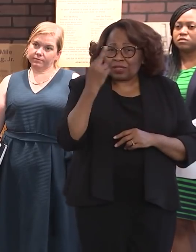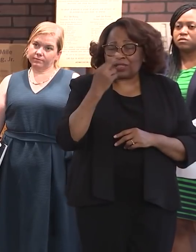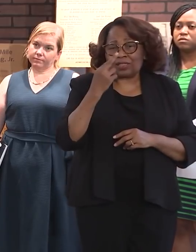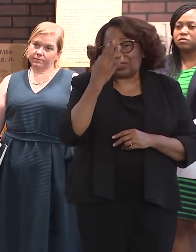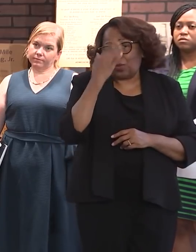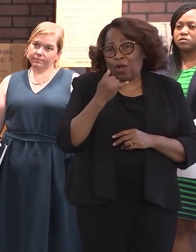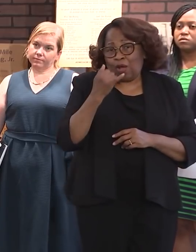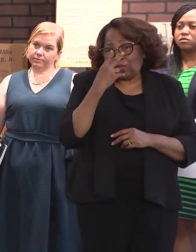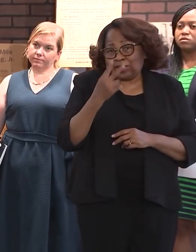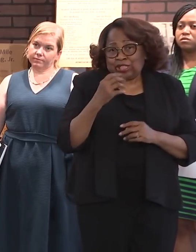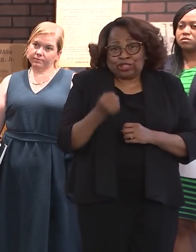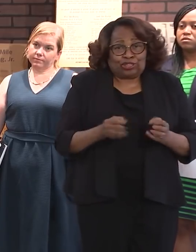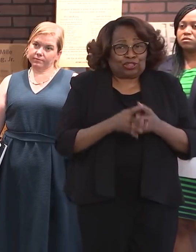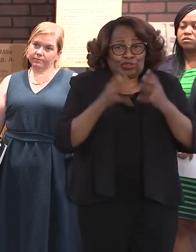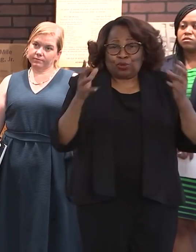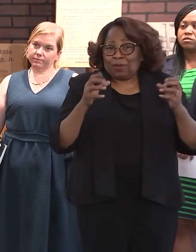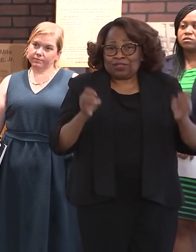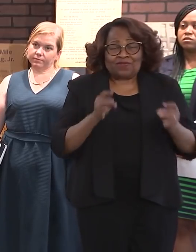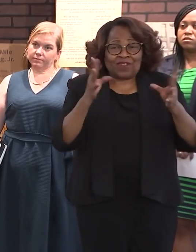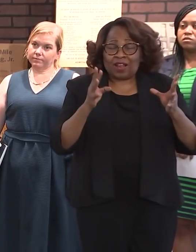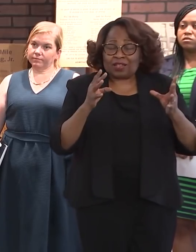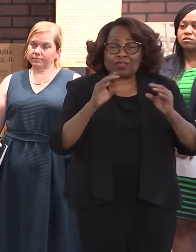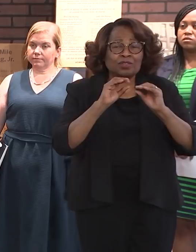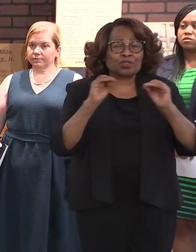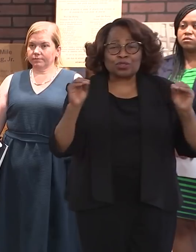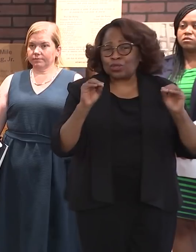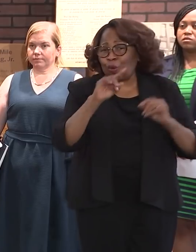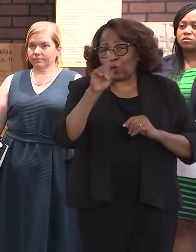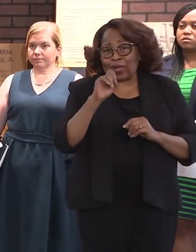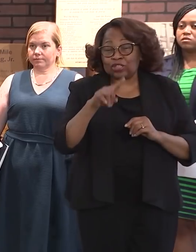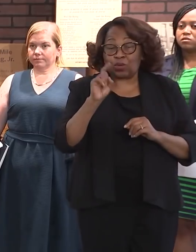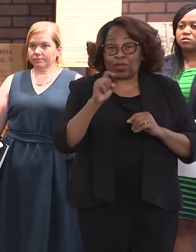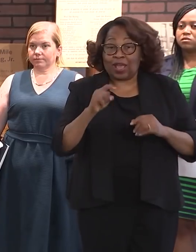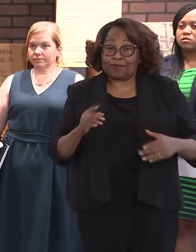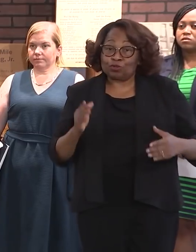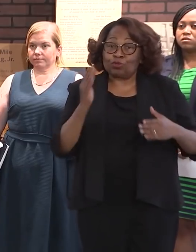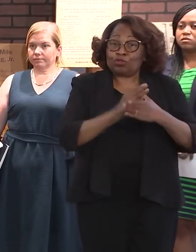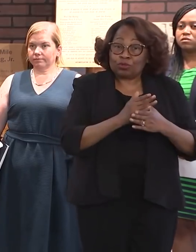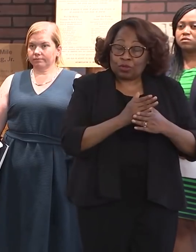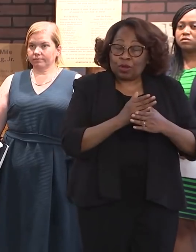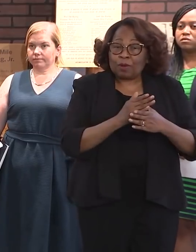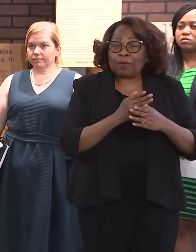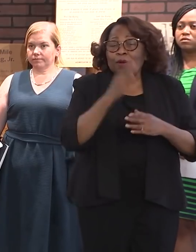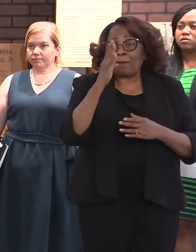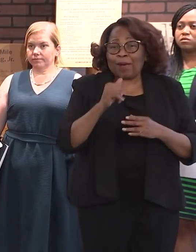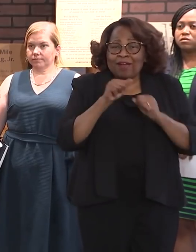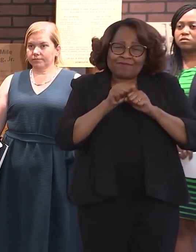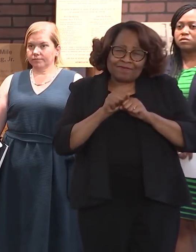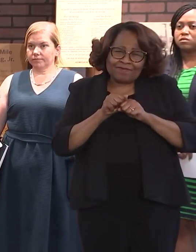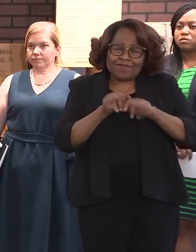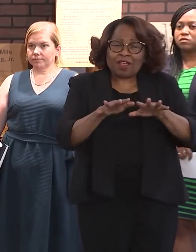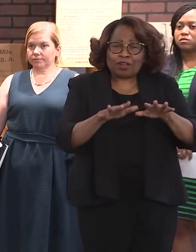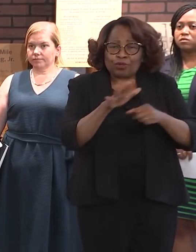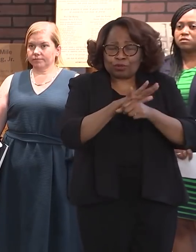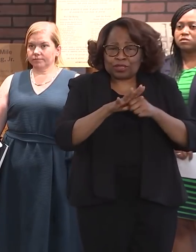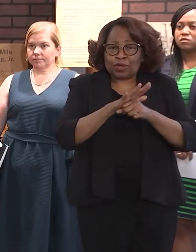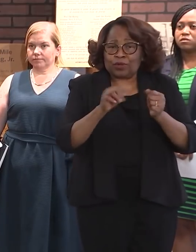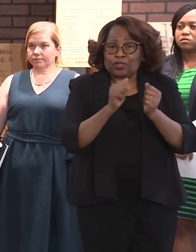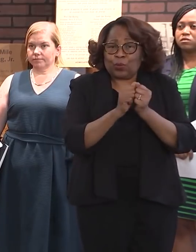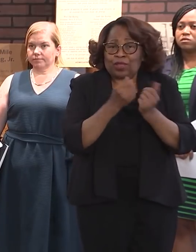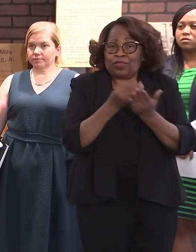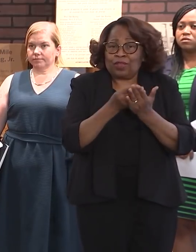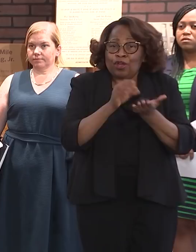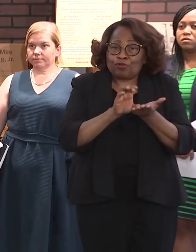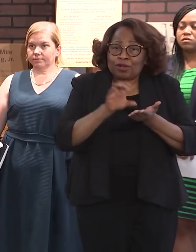that we're seeing. There's no question about it. So we've got to disrupt those root causes by flooding these areas with